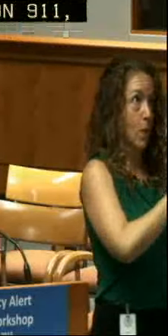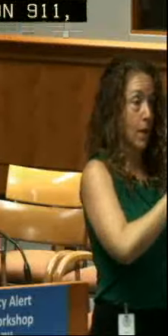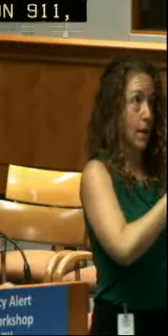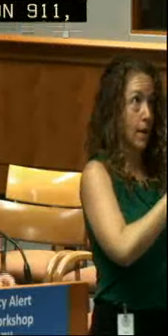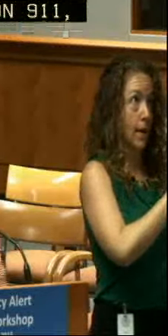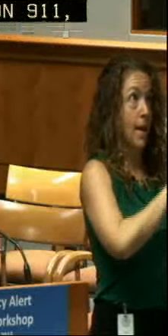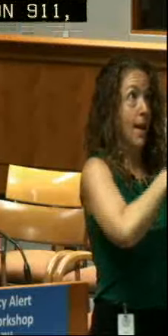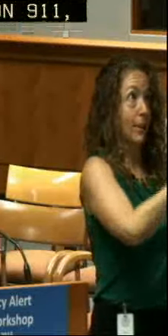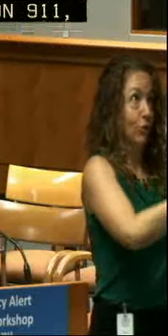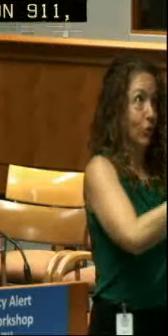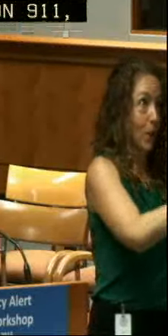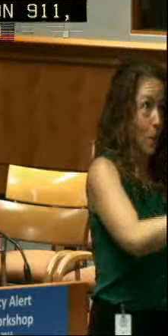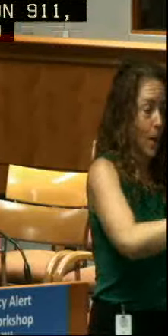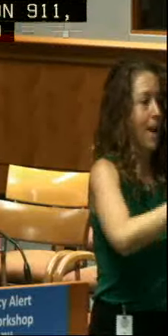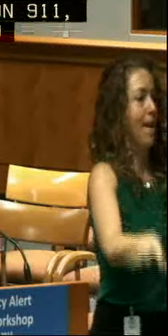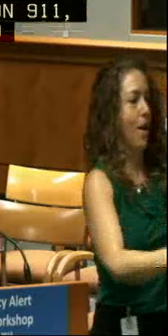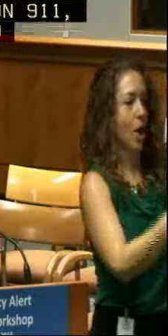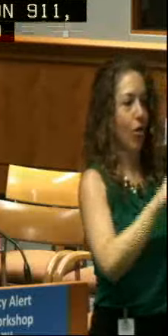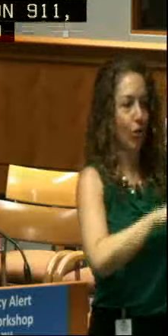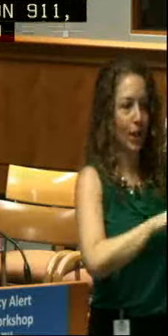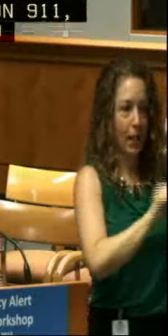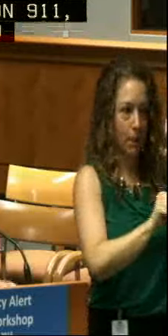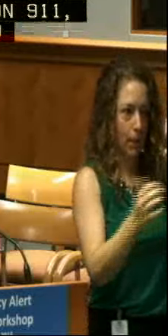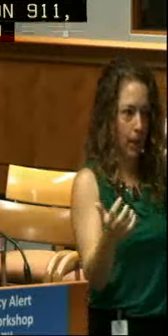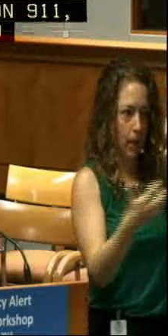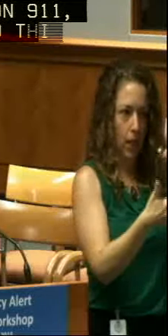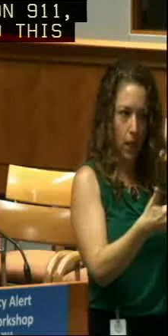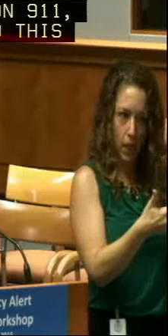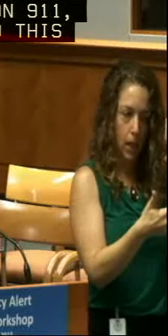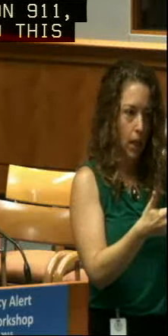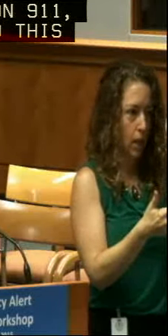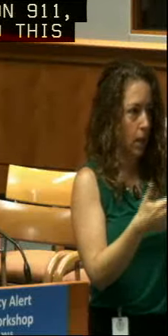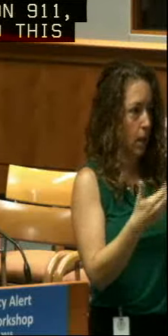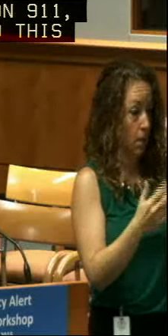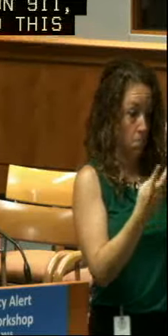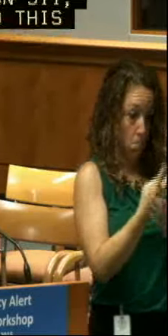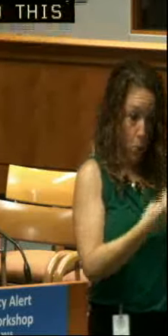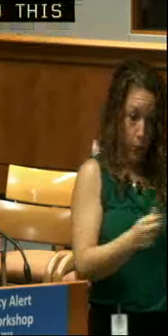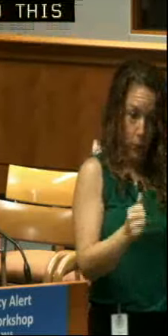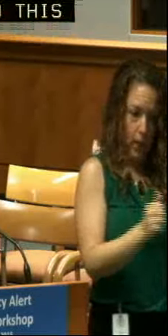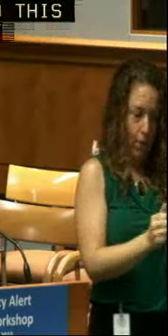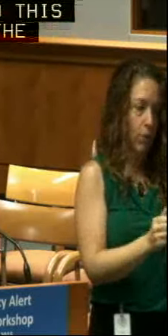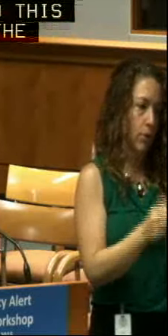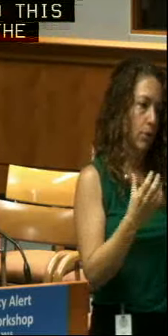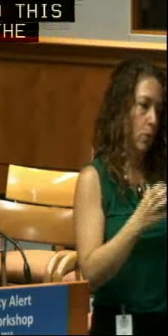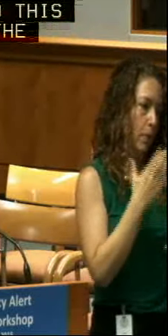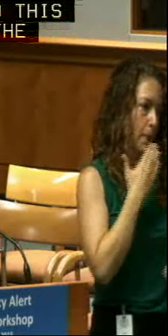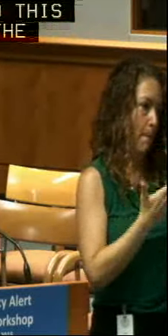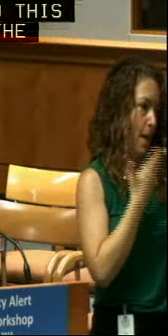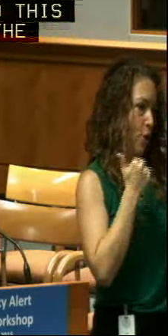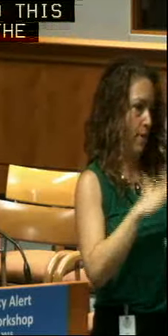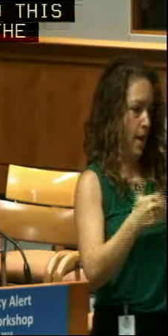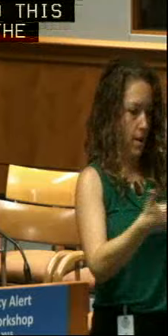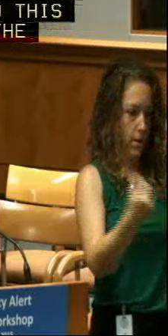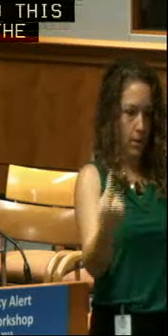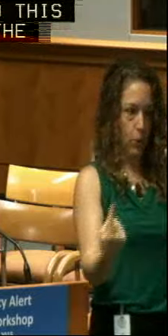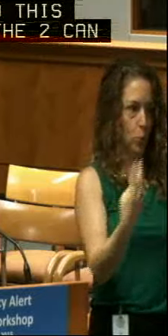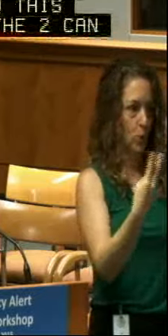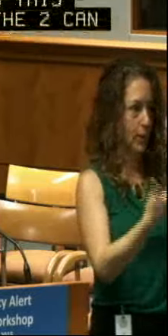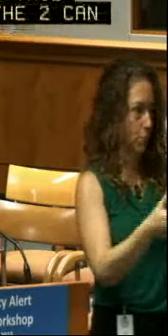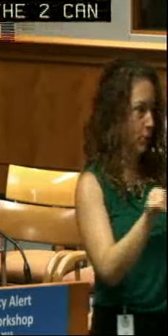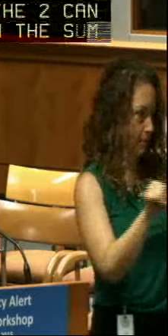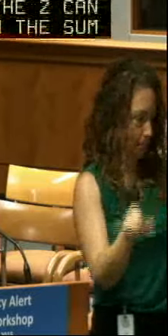capability. The two really can be greater than the sum of the parts. Today's workshop will explore two key issues: how to improve